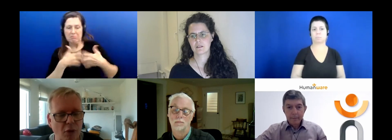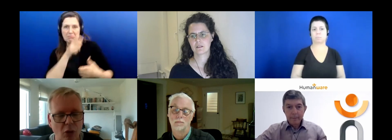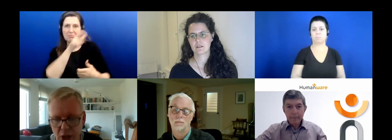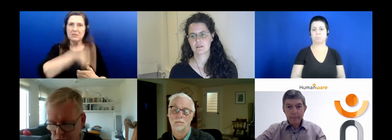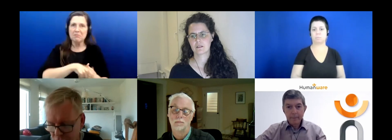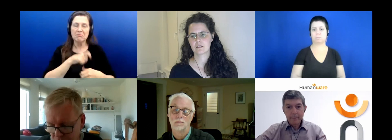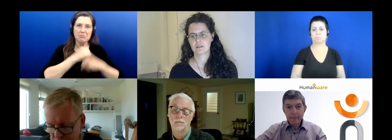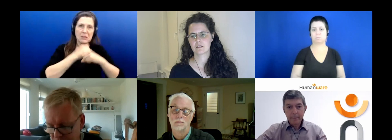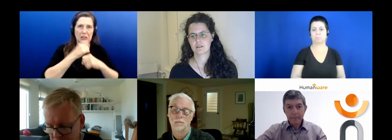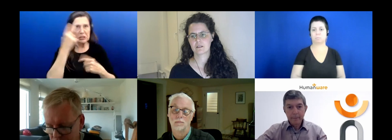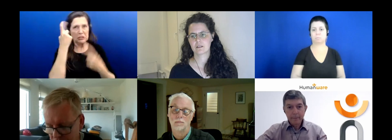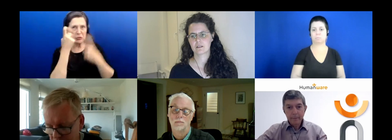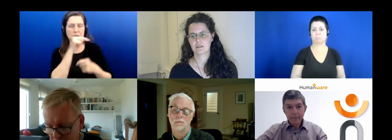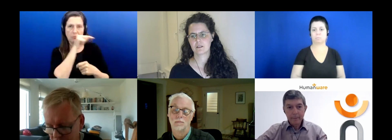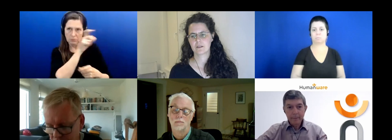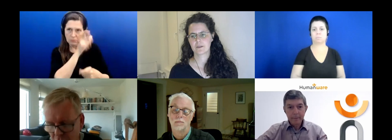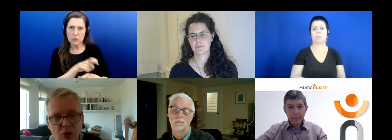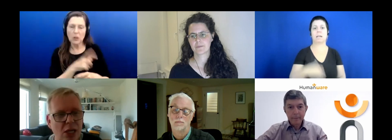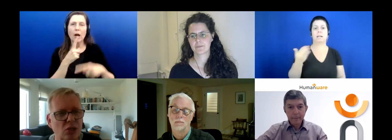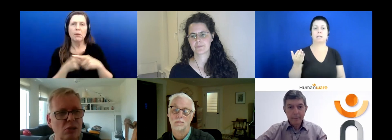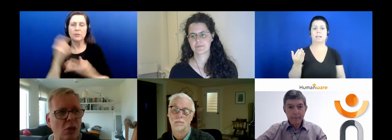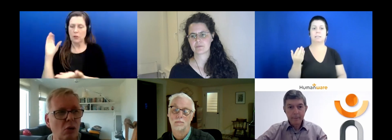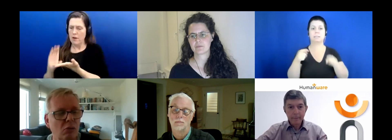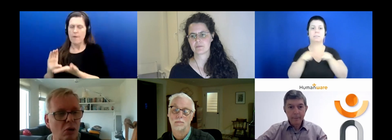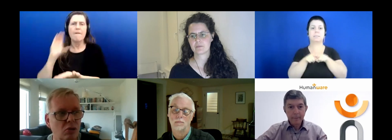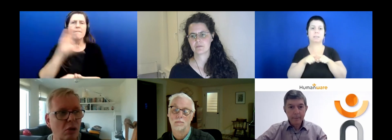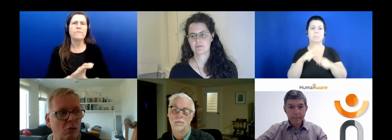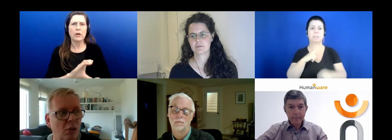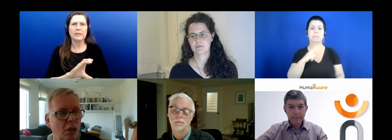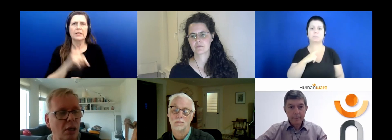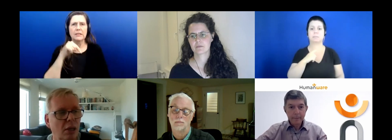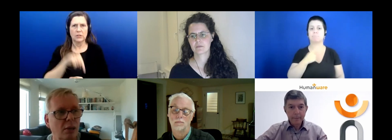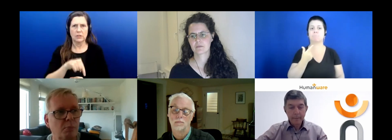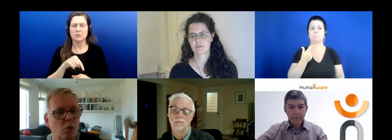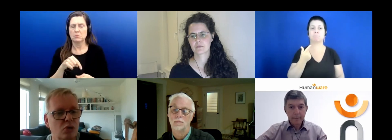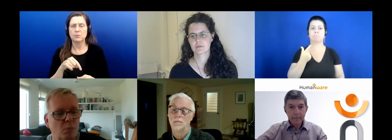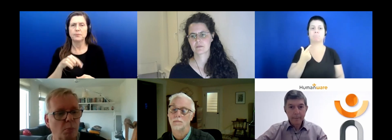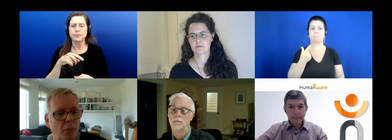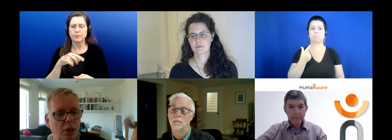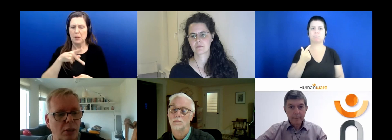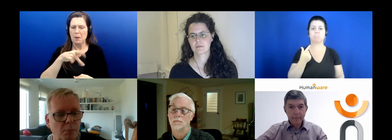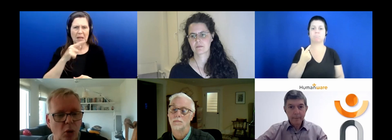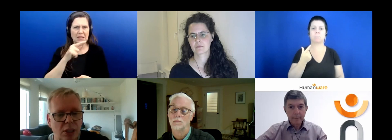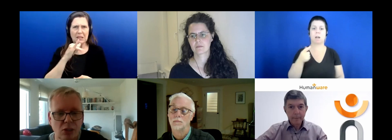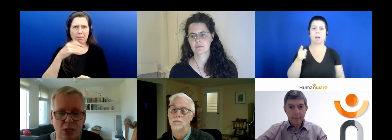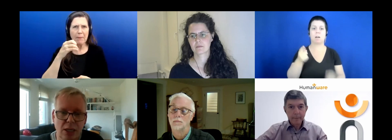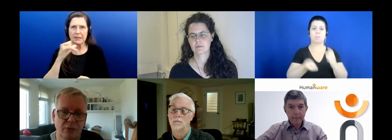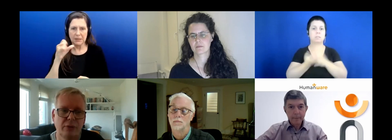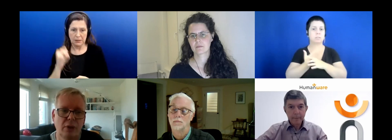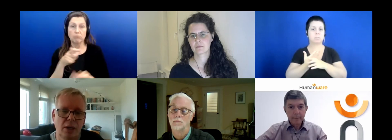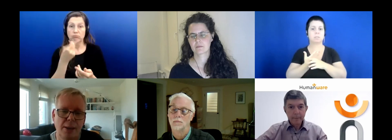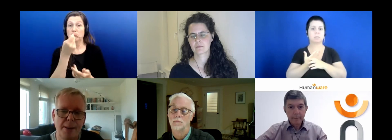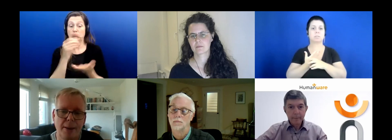a foundation, the Bartimeus Foundation, who also puts money